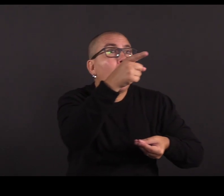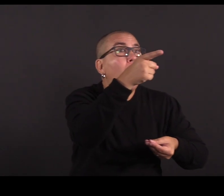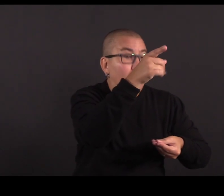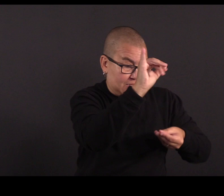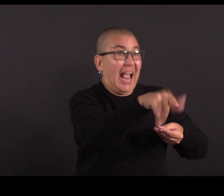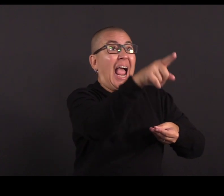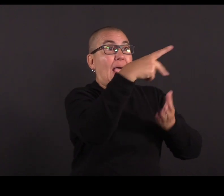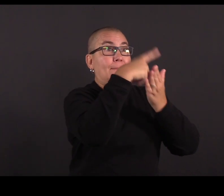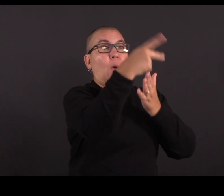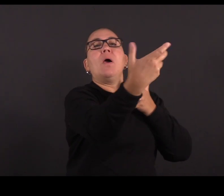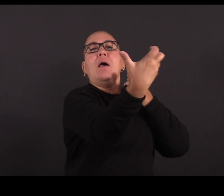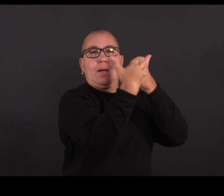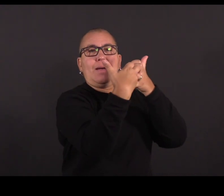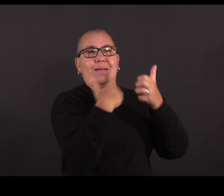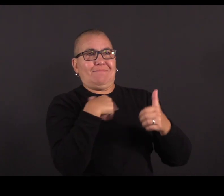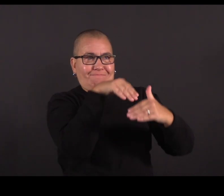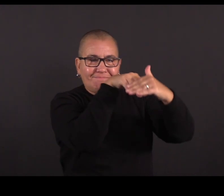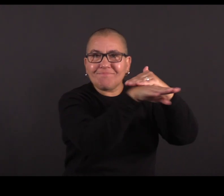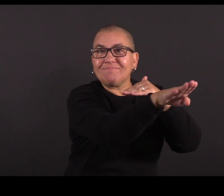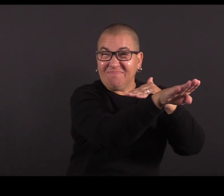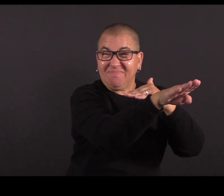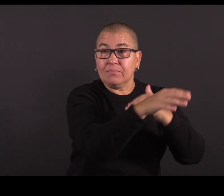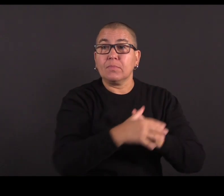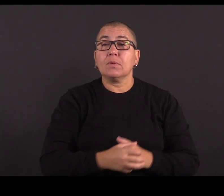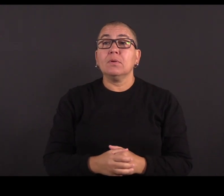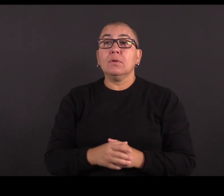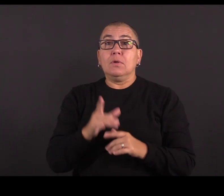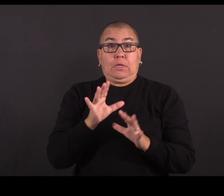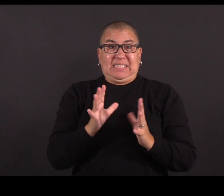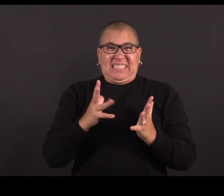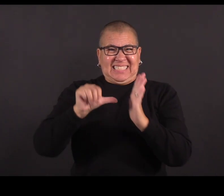The core components of the voucher are as follows.